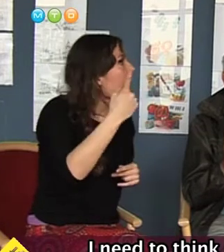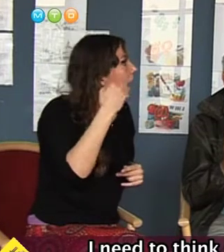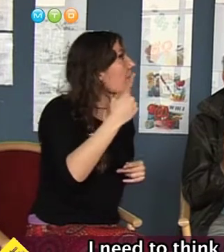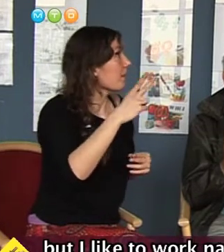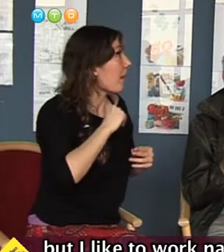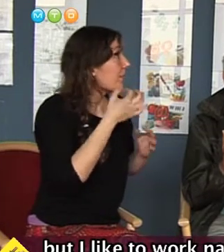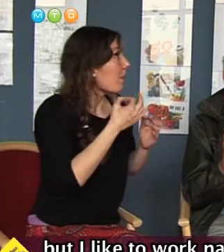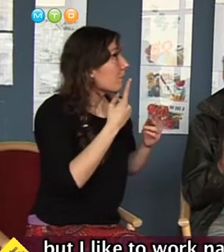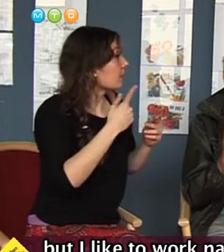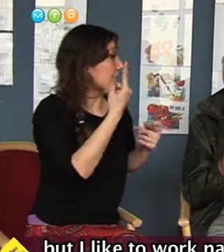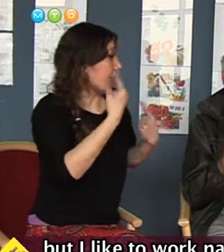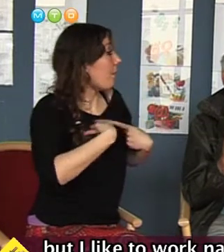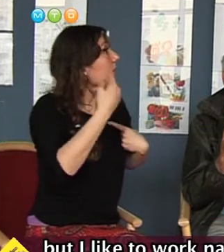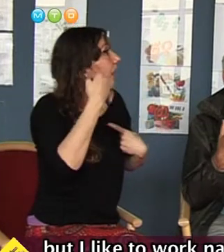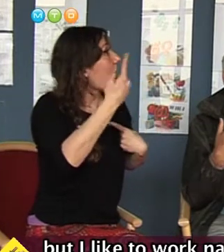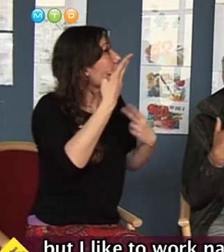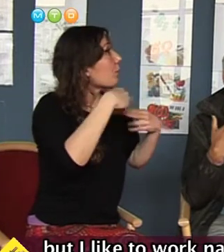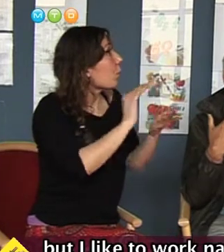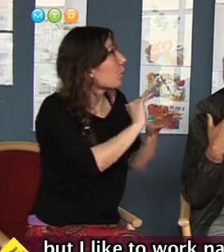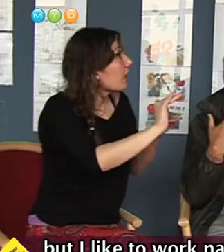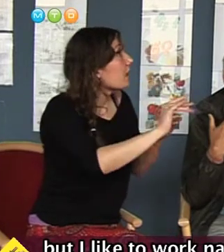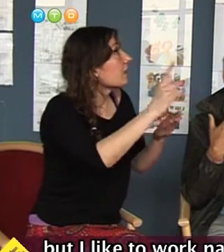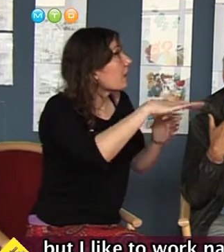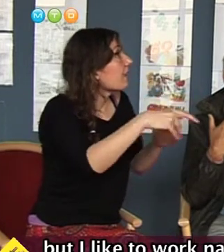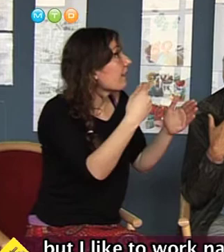But I like to work naturally,